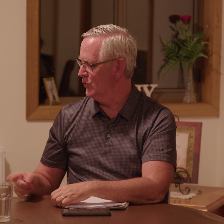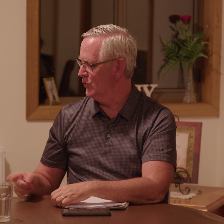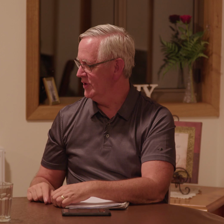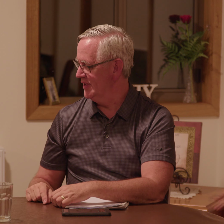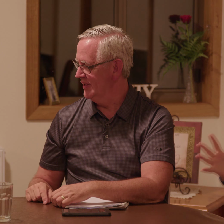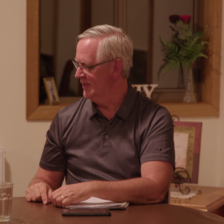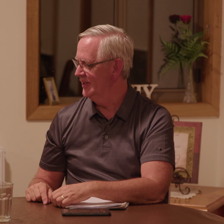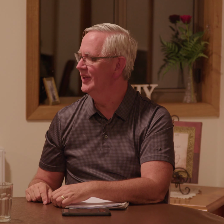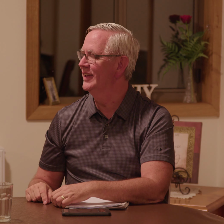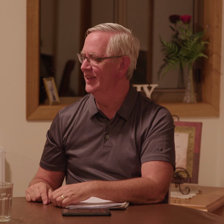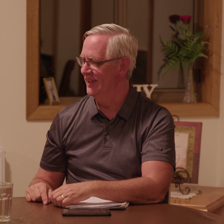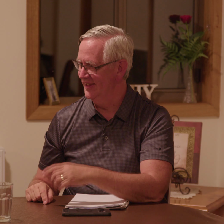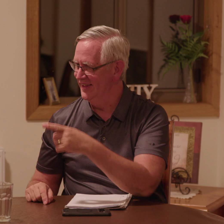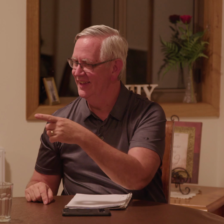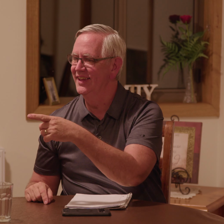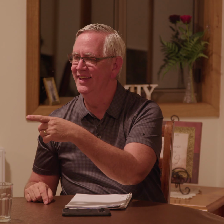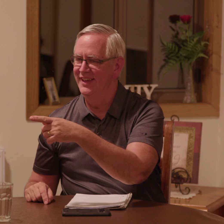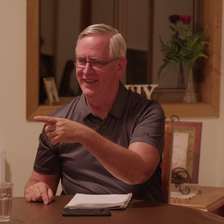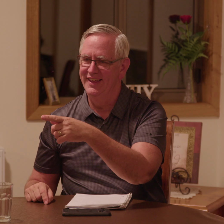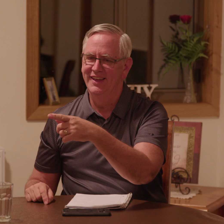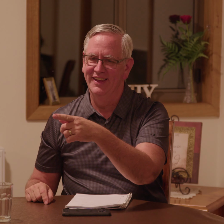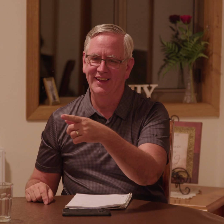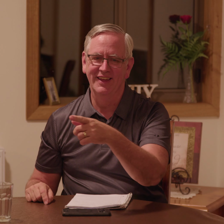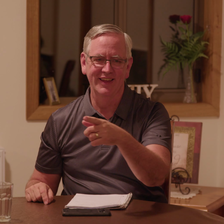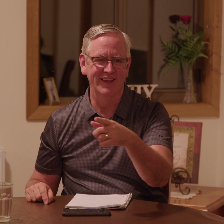W is a W. W.